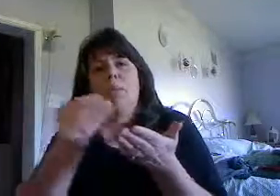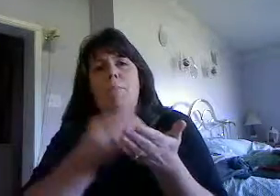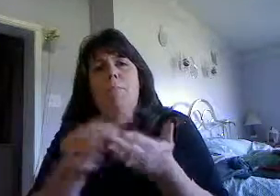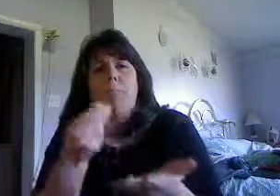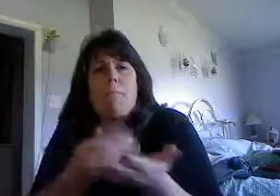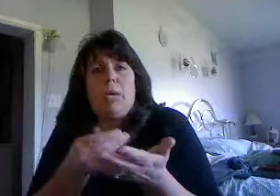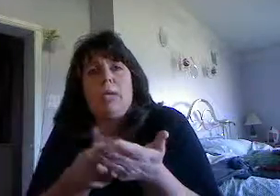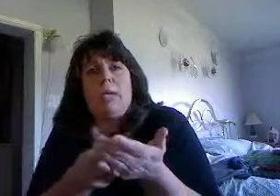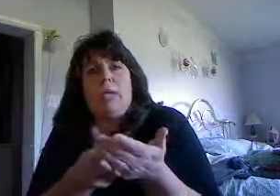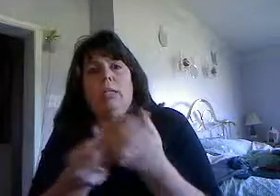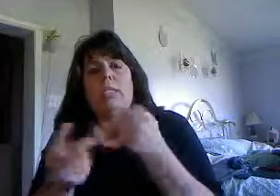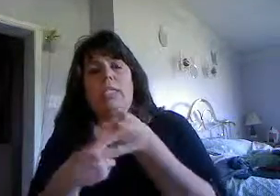war ended,